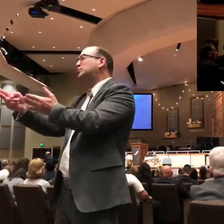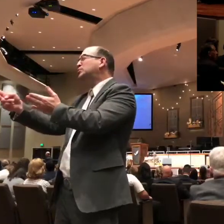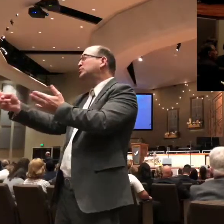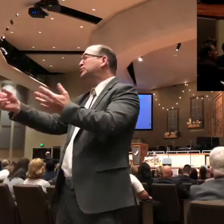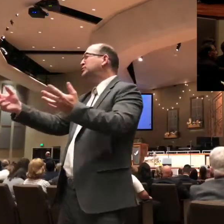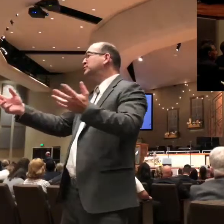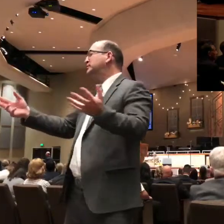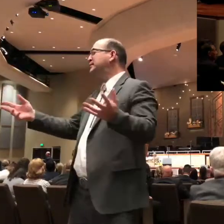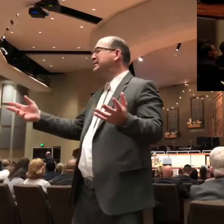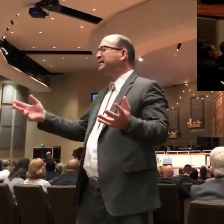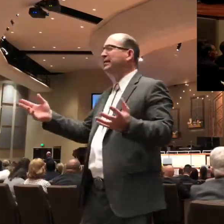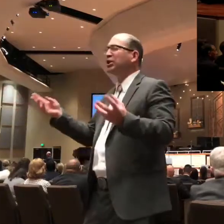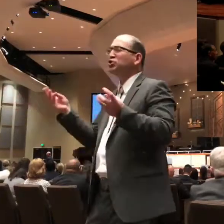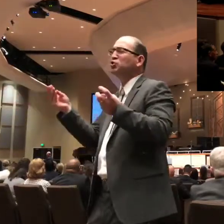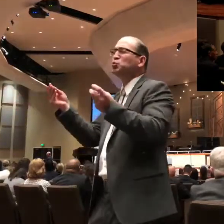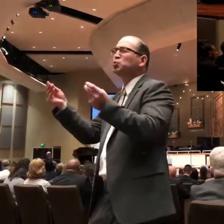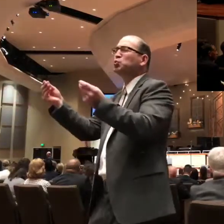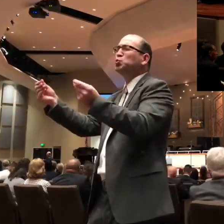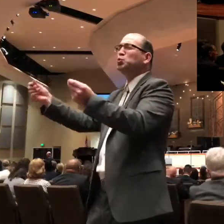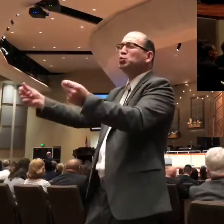tones.